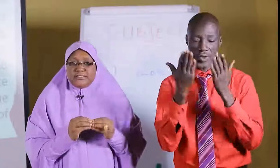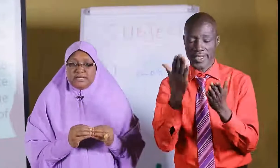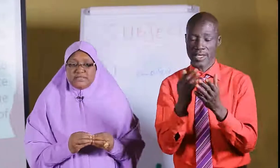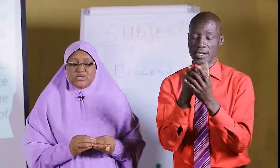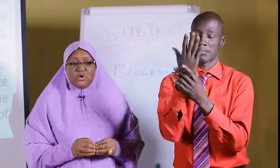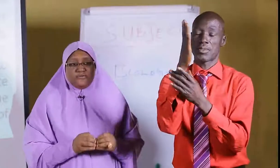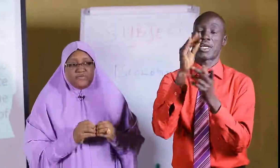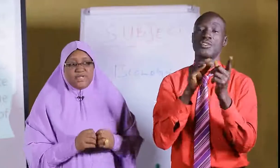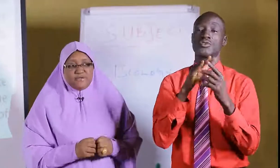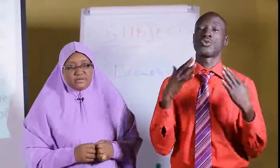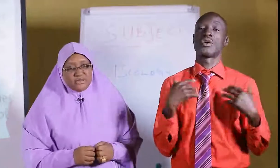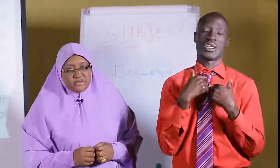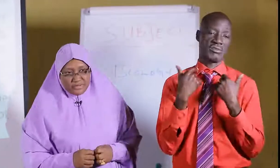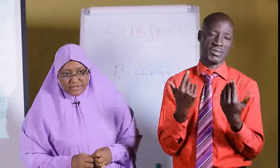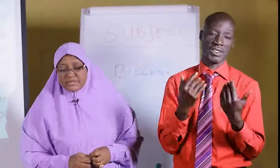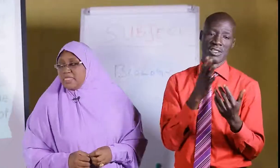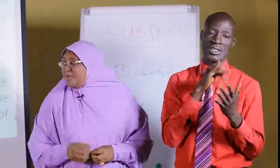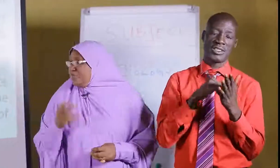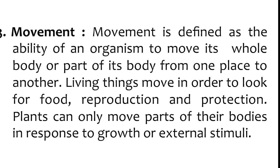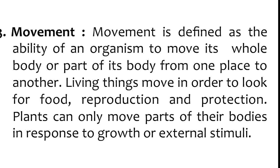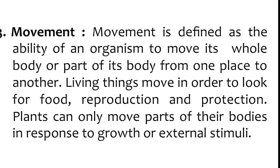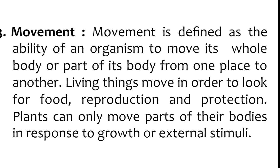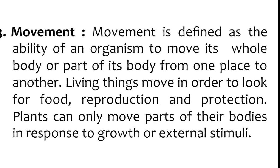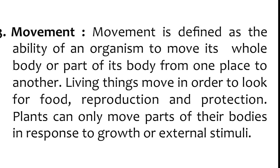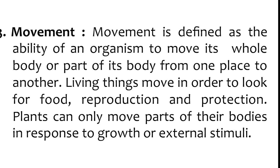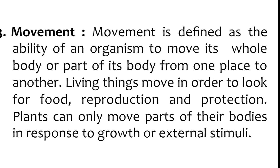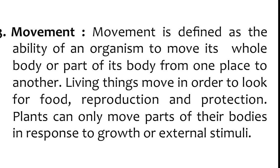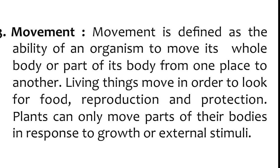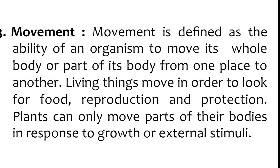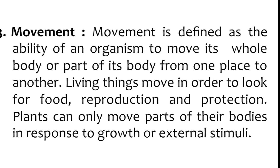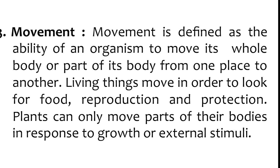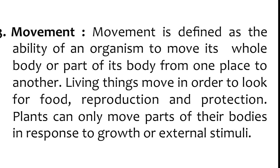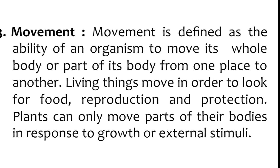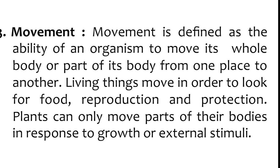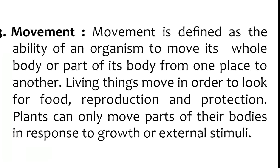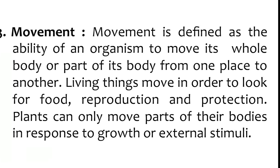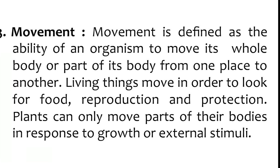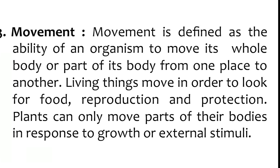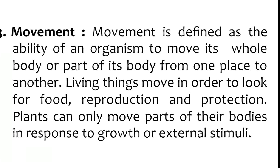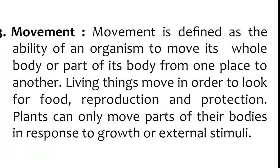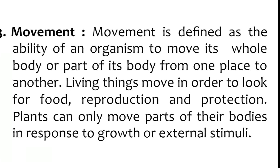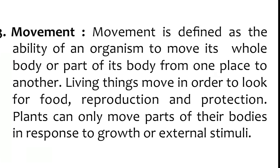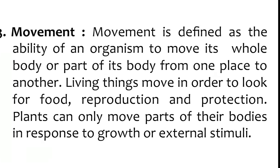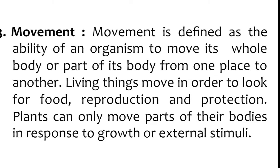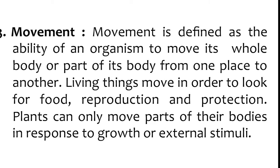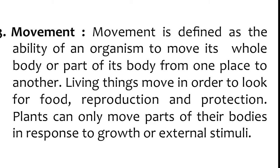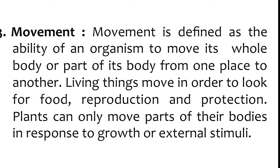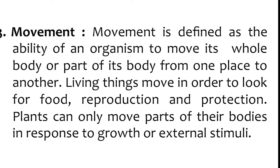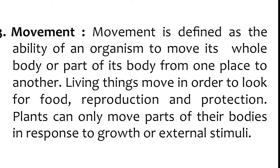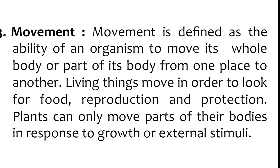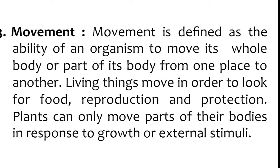of the characteristics of living things. We now look at the next characteristic, that is